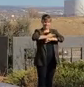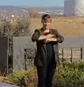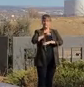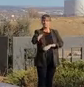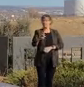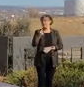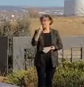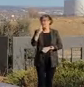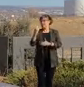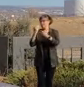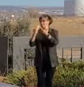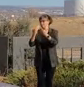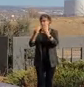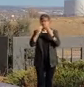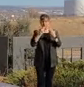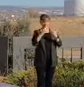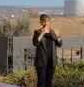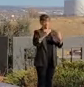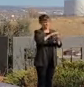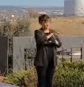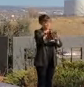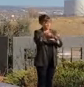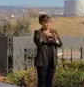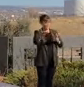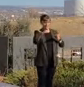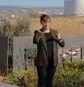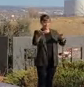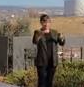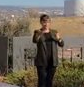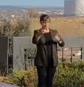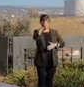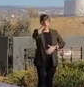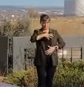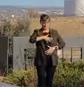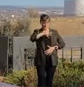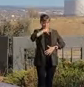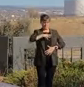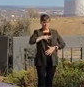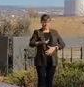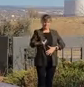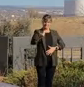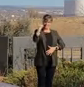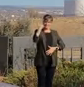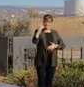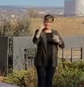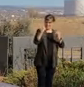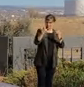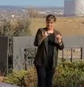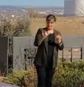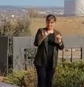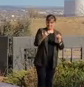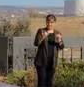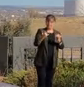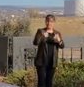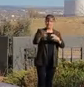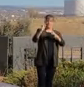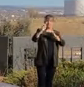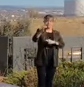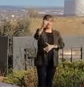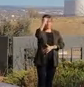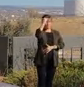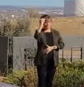we must say thank you to all of our servicemen and women, both past and present. We're honored to know